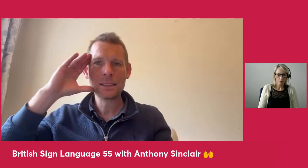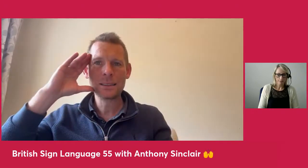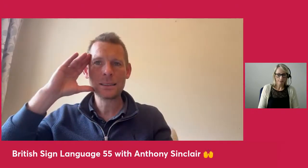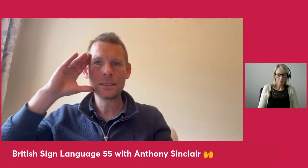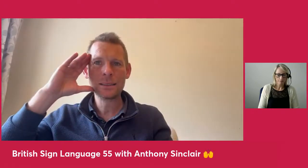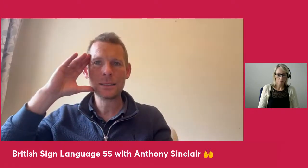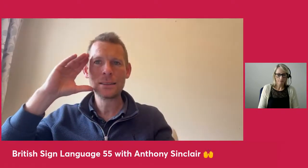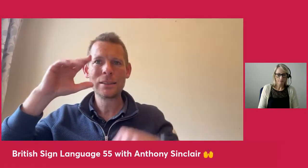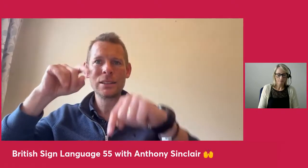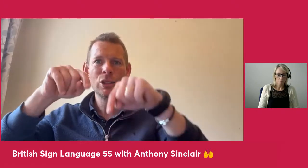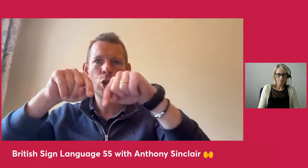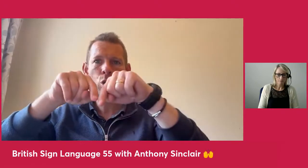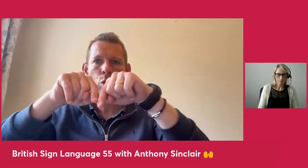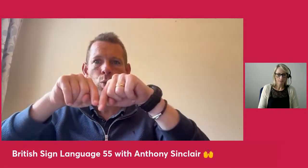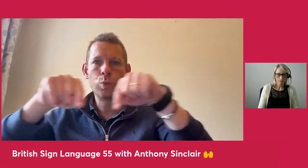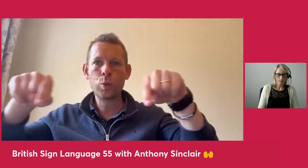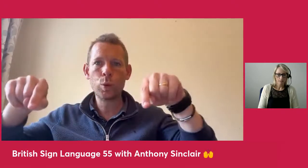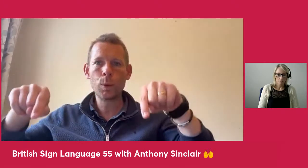bed